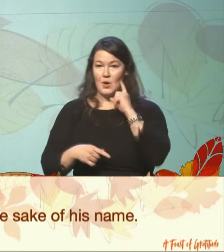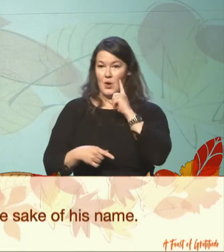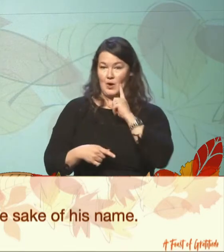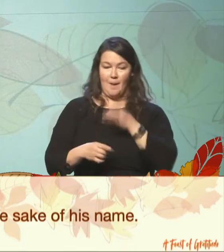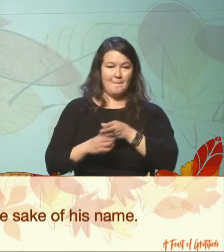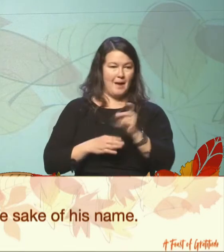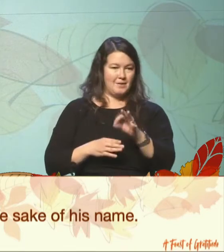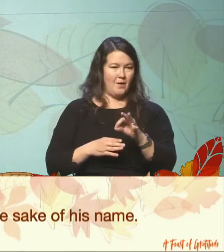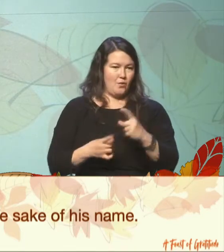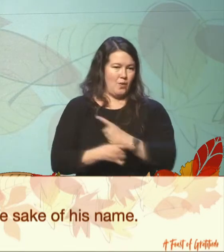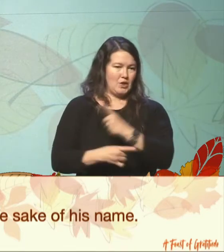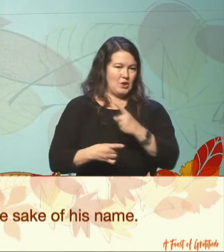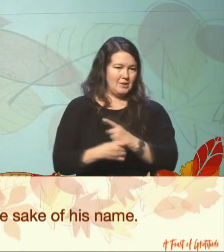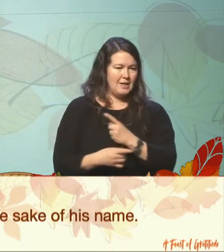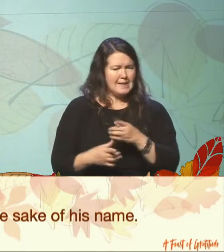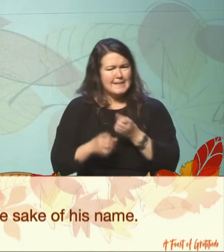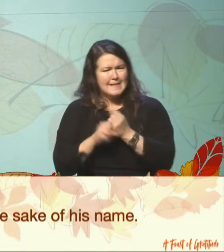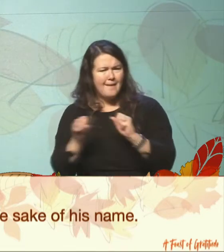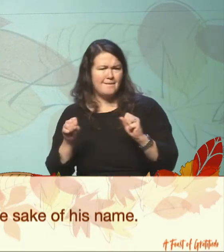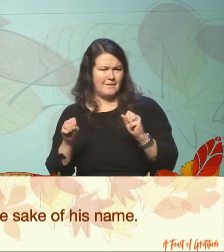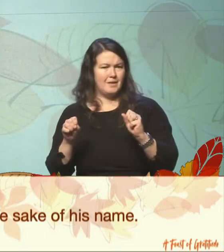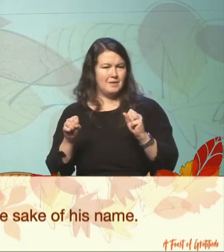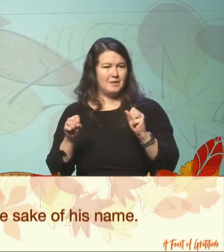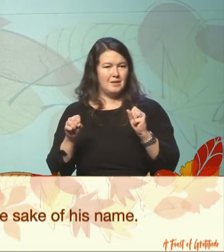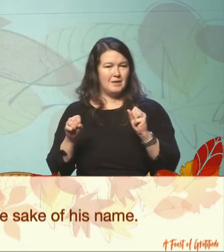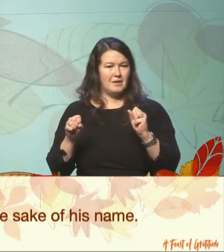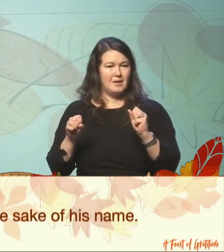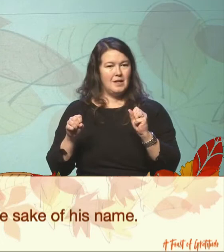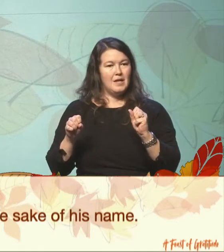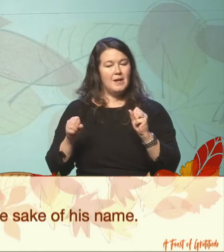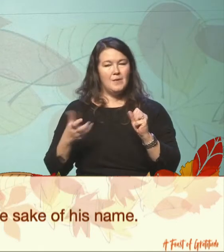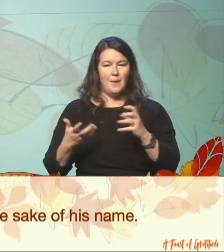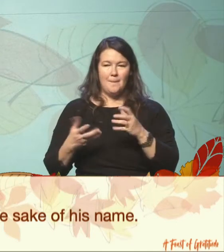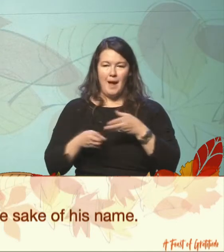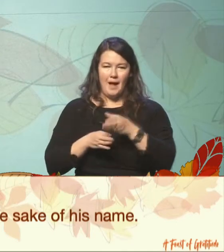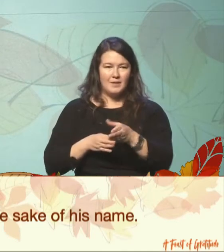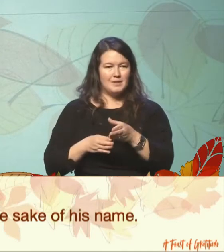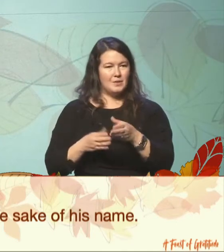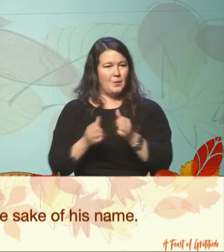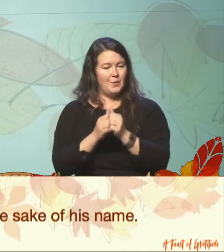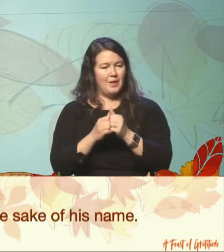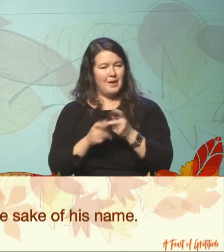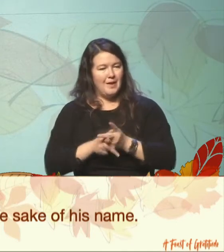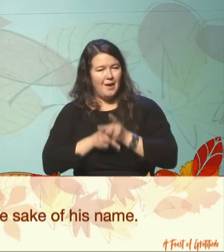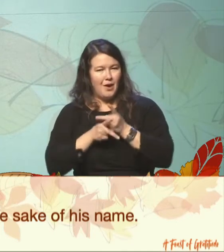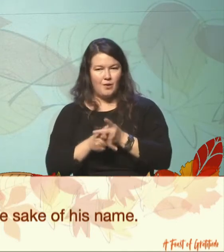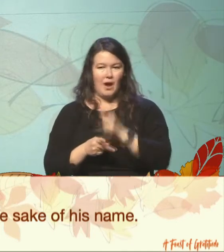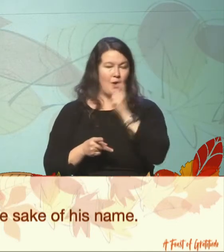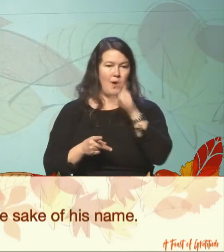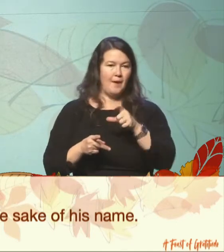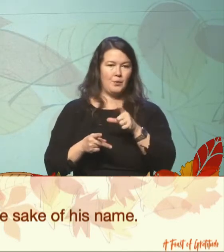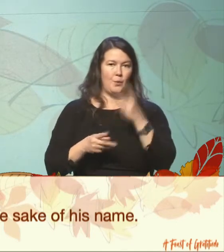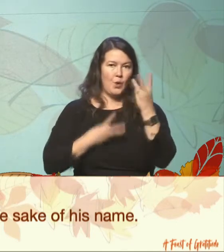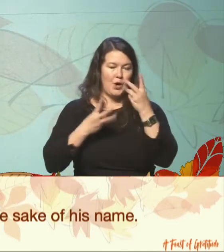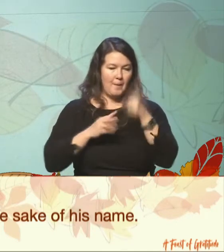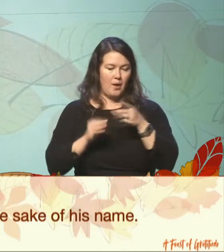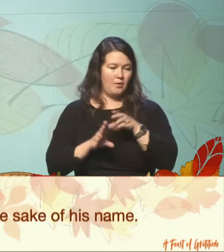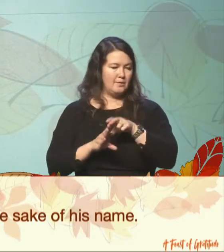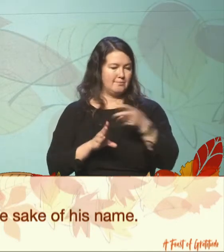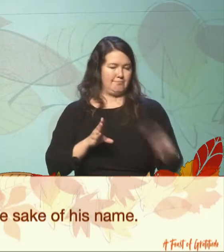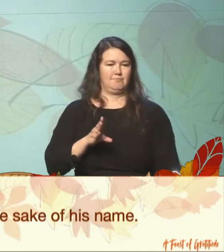It's safe paths. It's paths that are filled with care. It's paths that I don't have to worry about falling off the edge of a